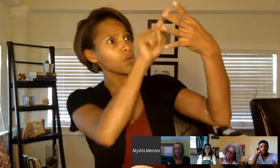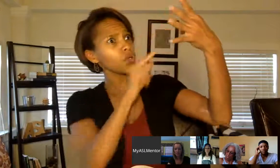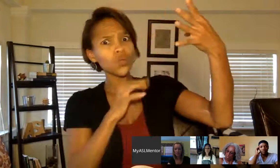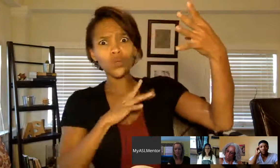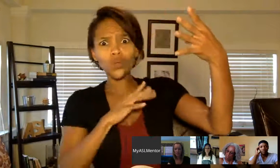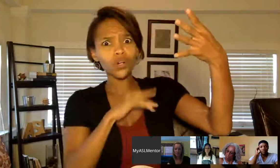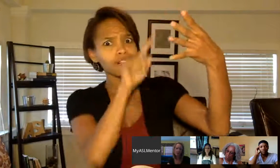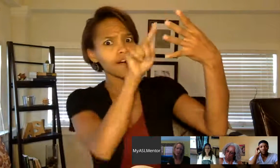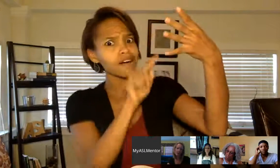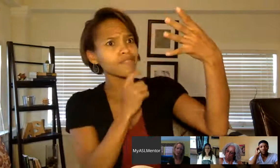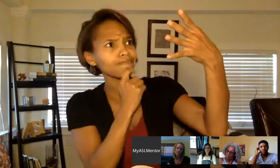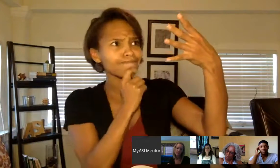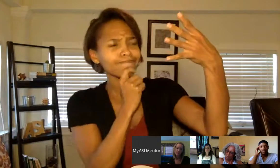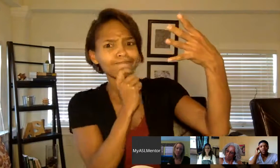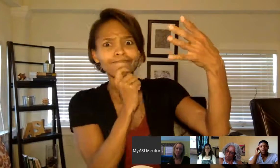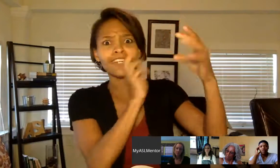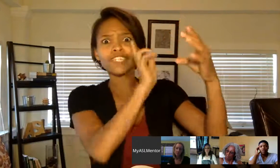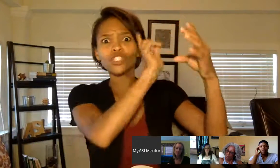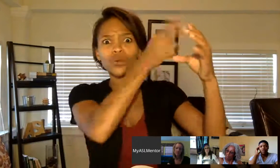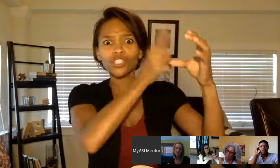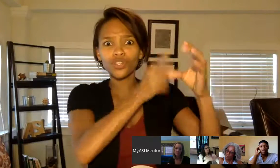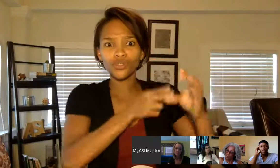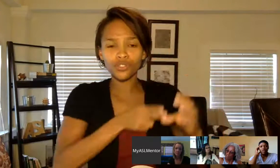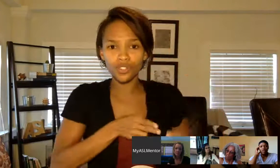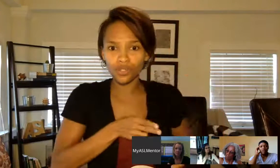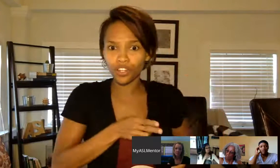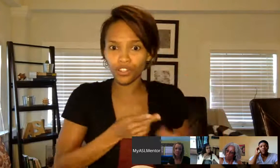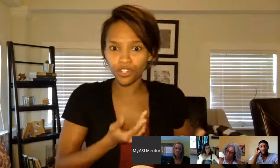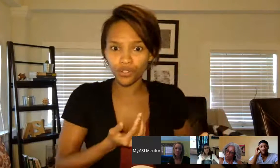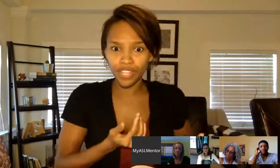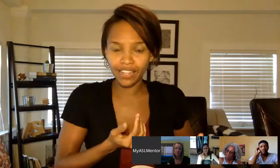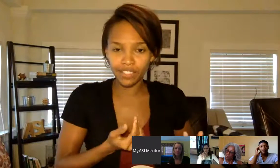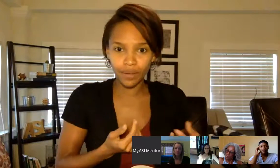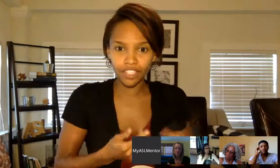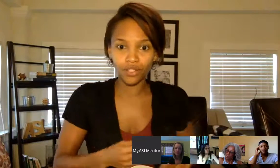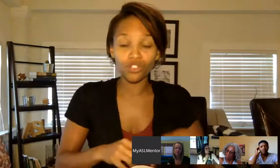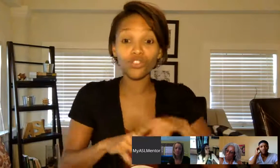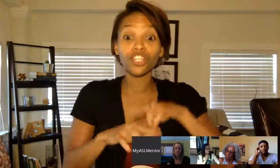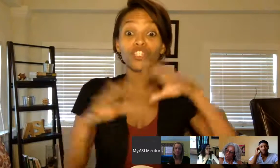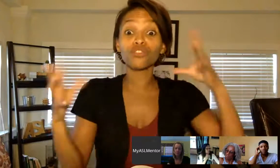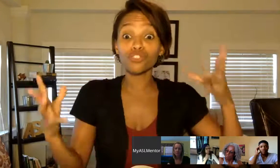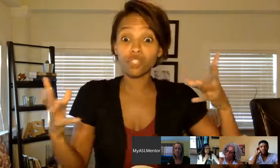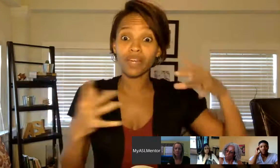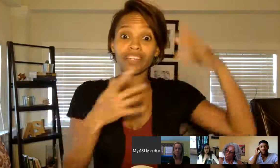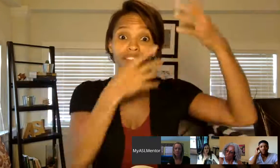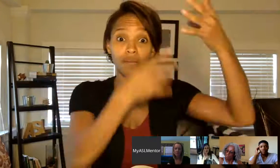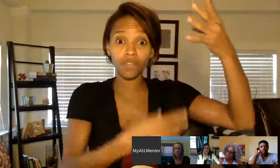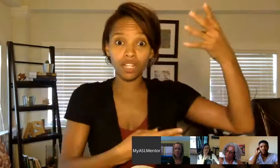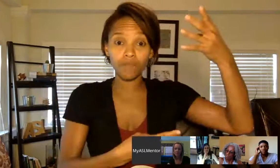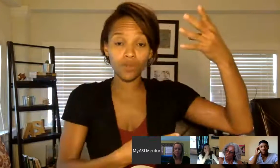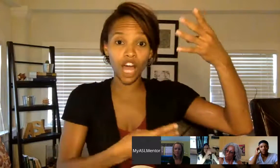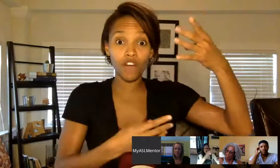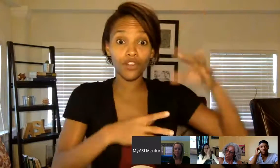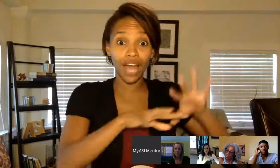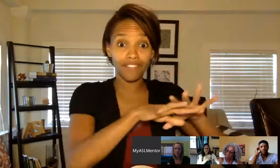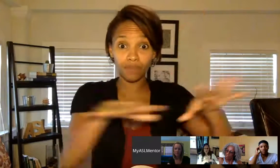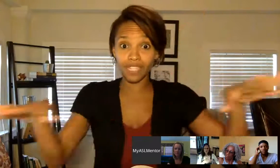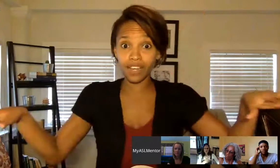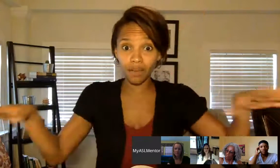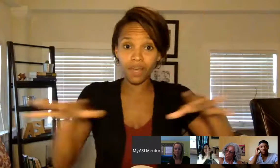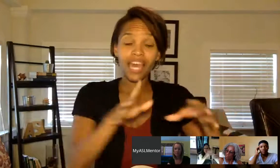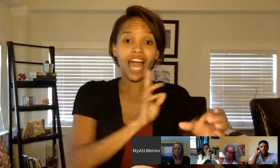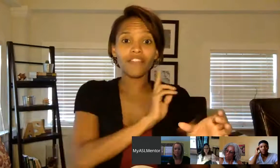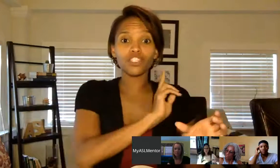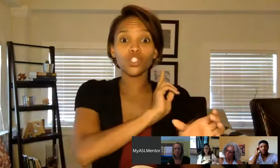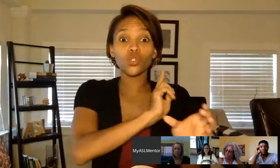maybe, ooh, clubs, join, join, join, join, join. You can do it that way too. So you're going to use your space, set up the clubs however you have them set